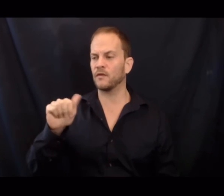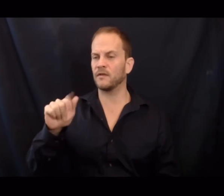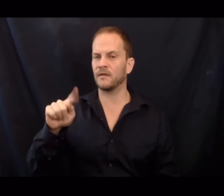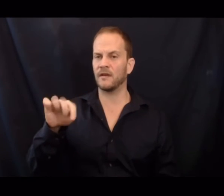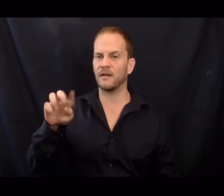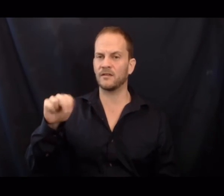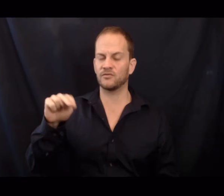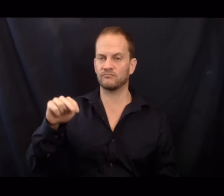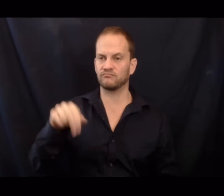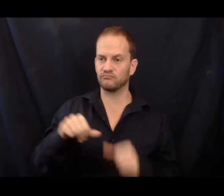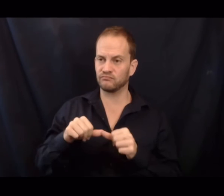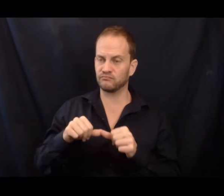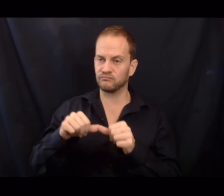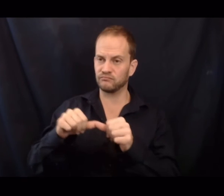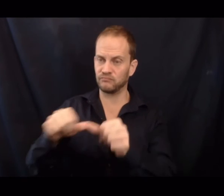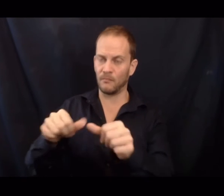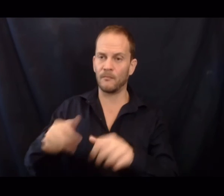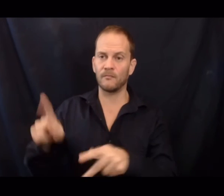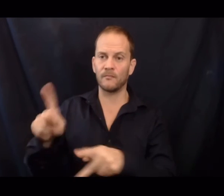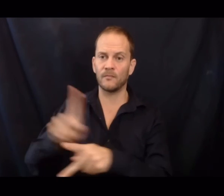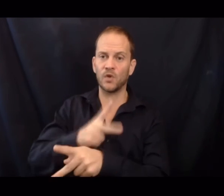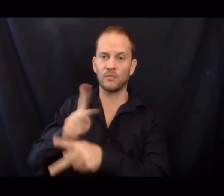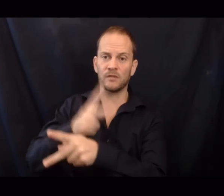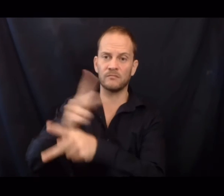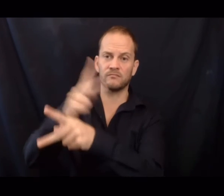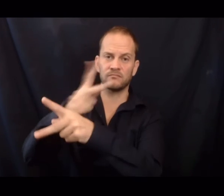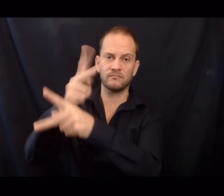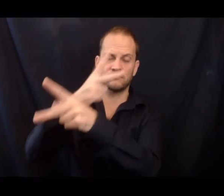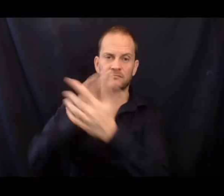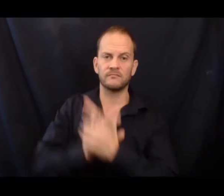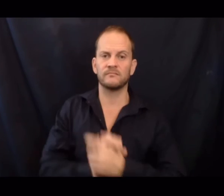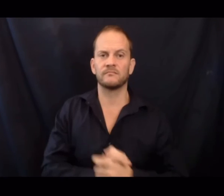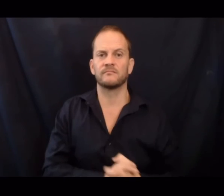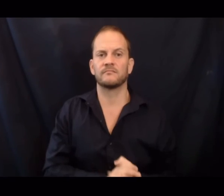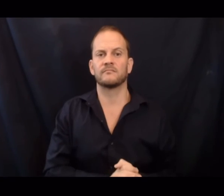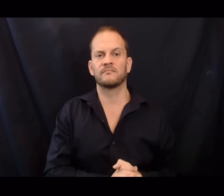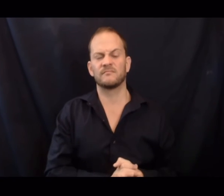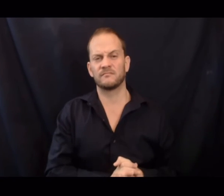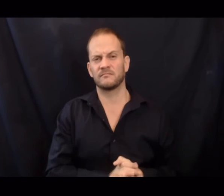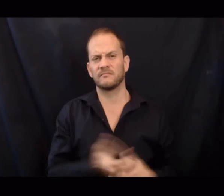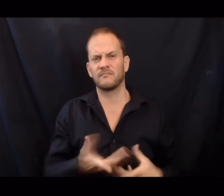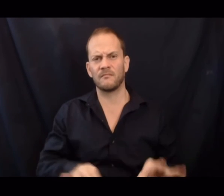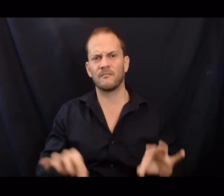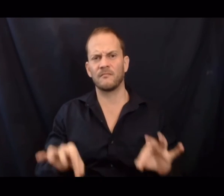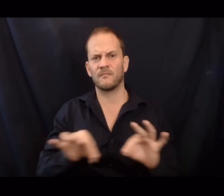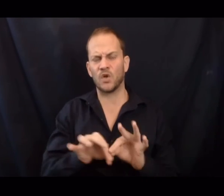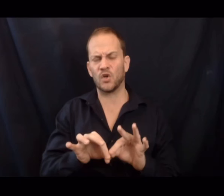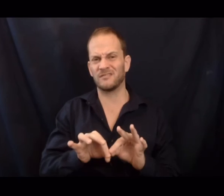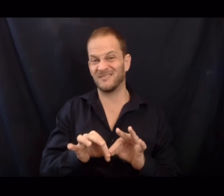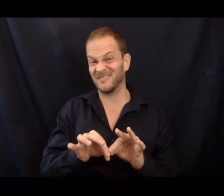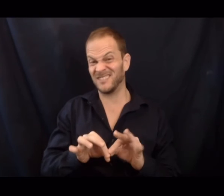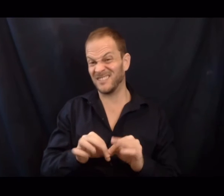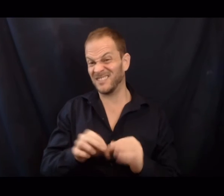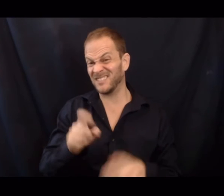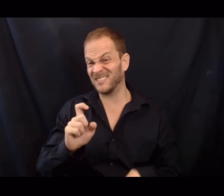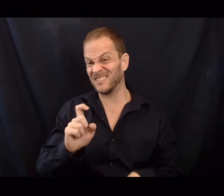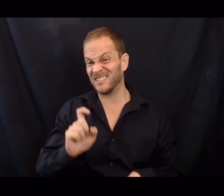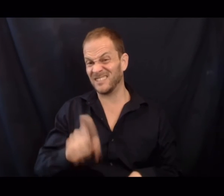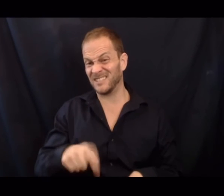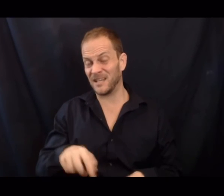over 5% of this, much higher than the natural concentration, which is actually a little bit less than 1%. So